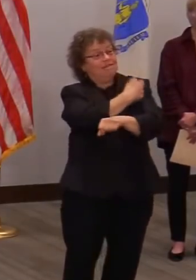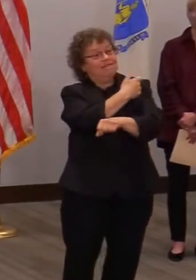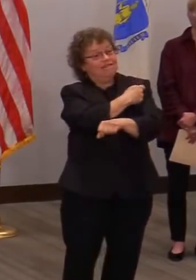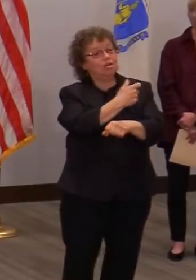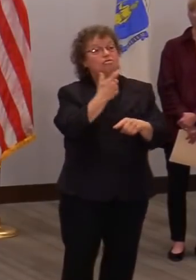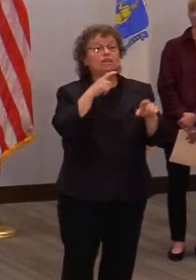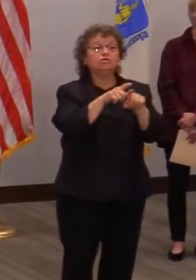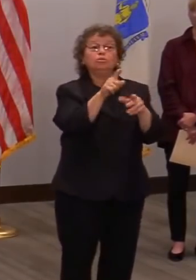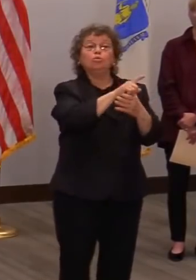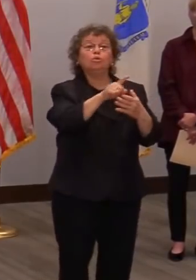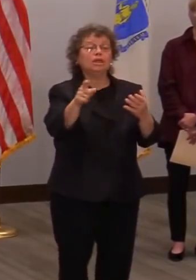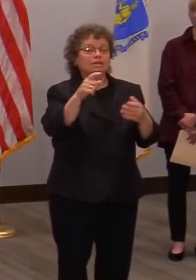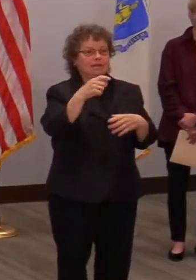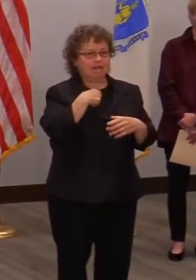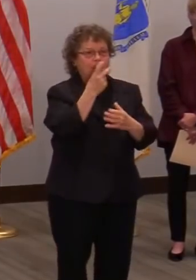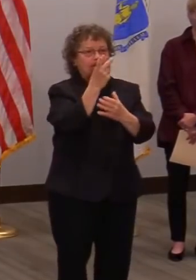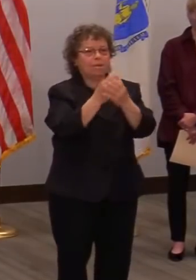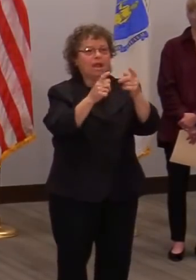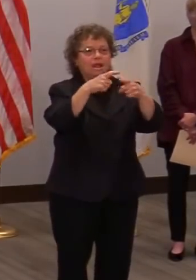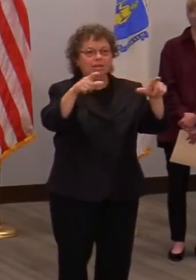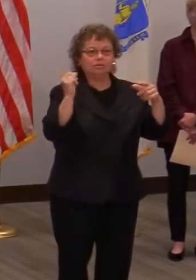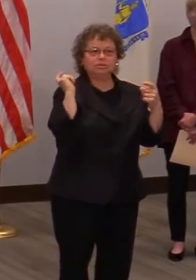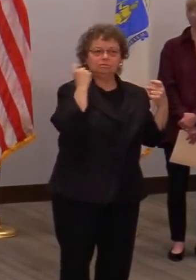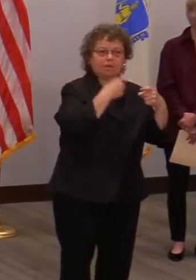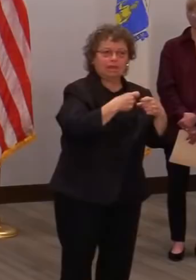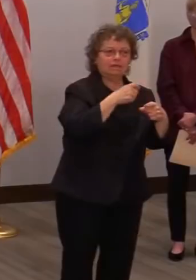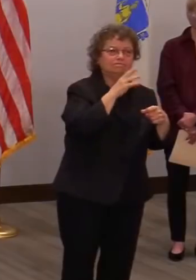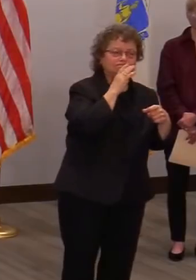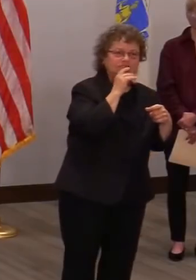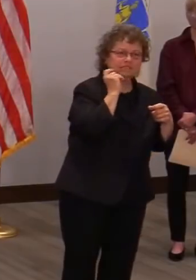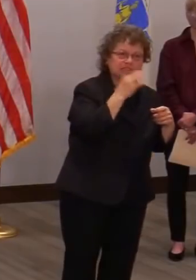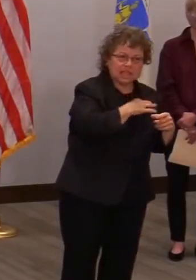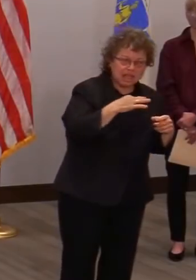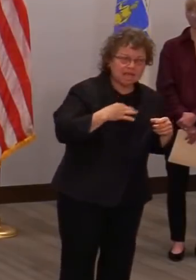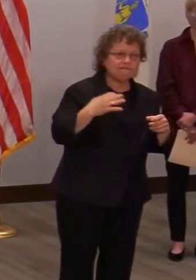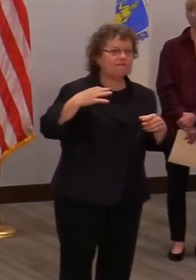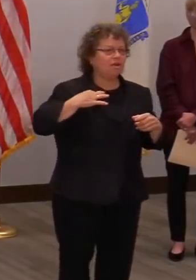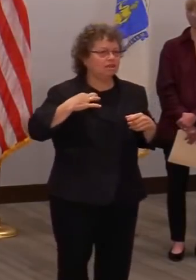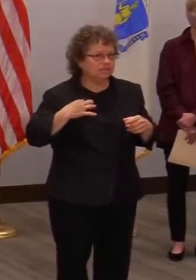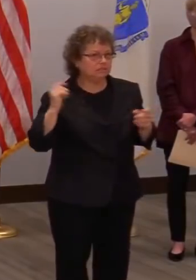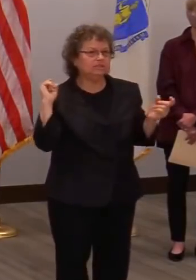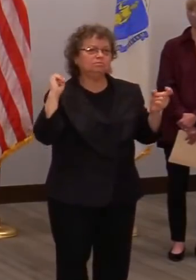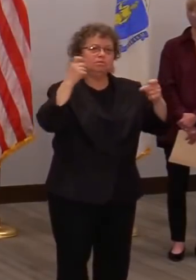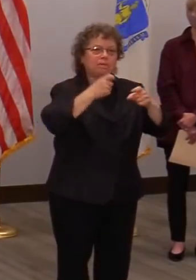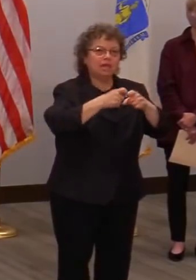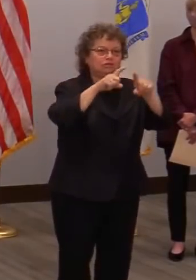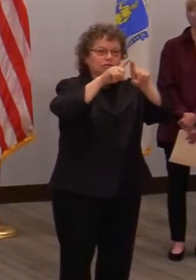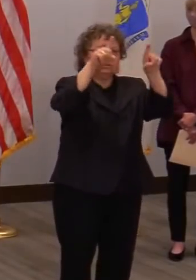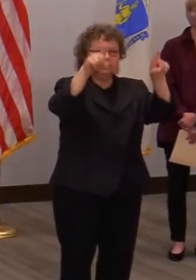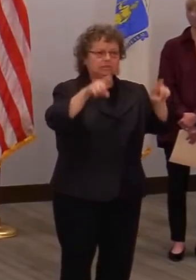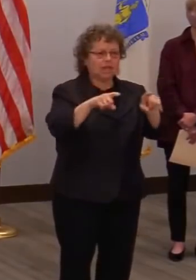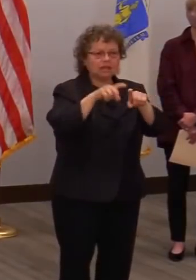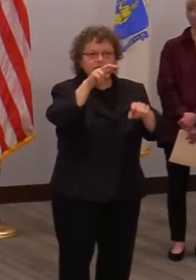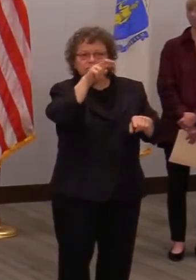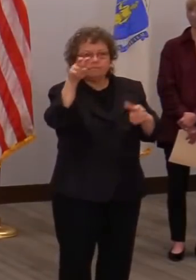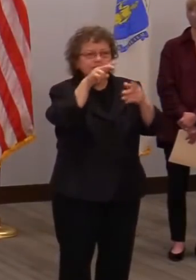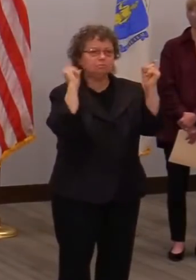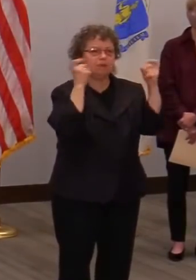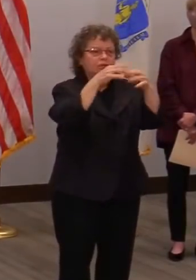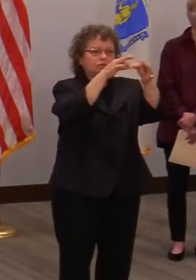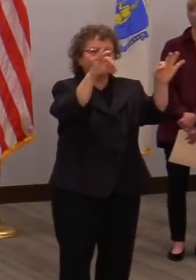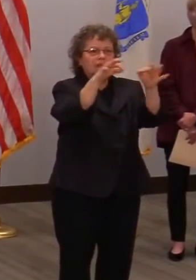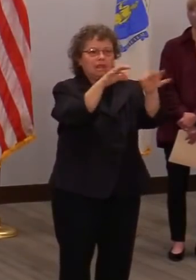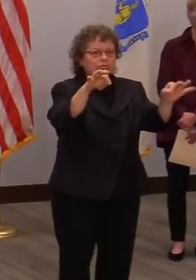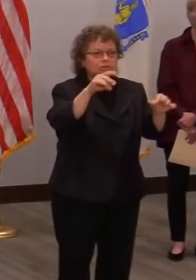will include bilingual Spanish-speaking staff and volunteers, Spanish signage to help direct guests through the